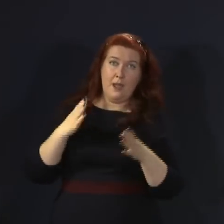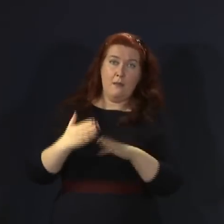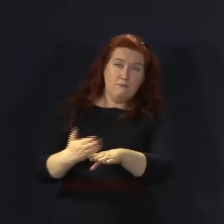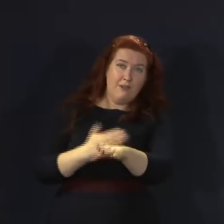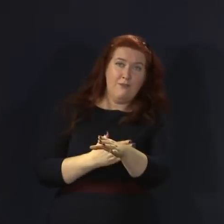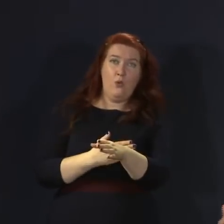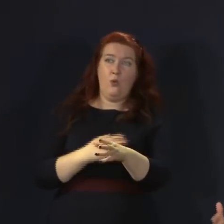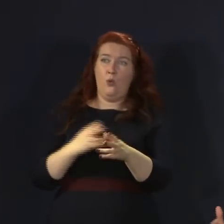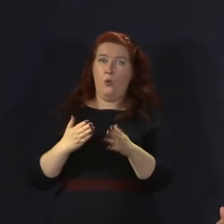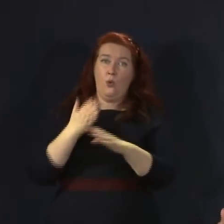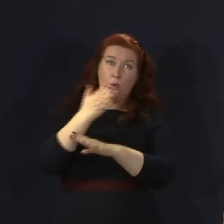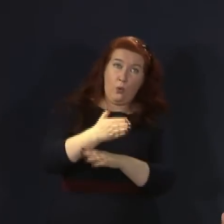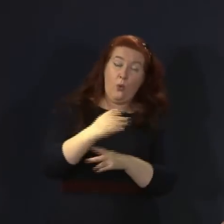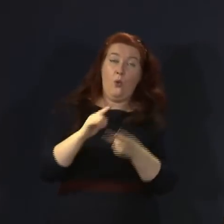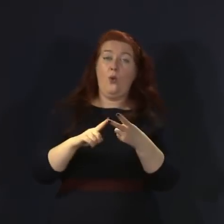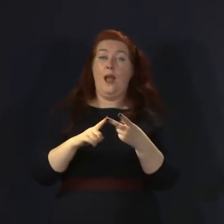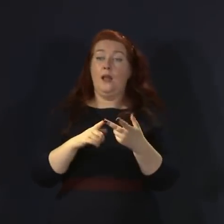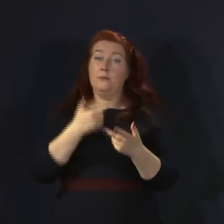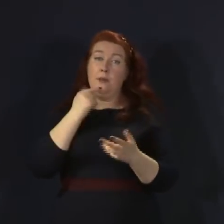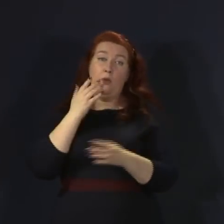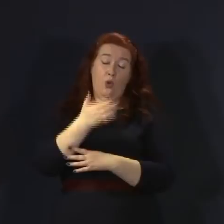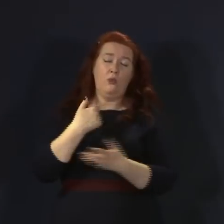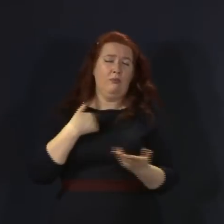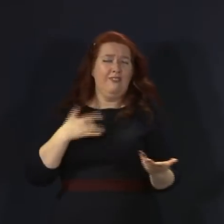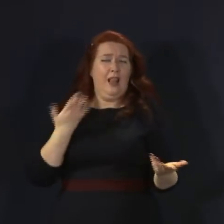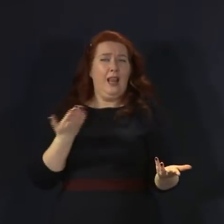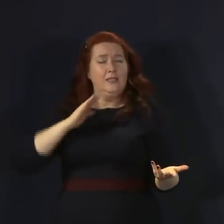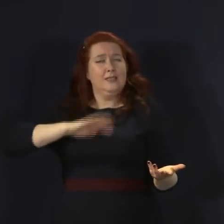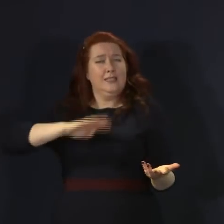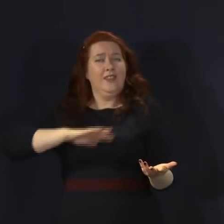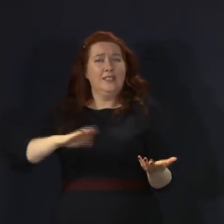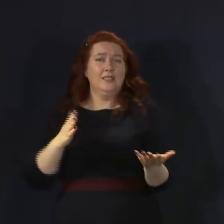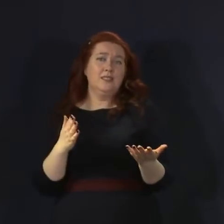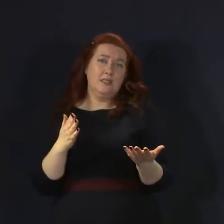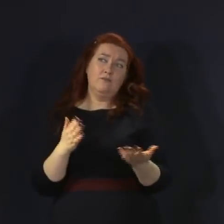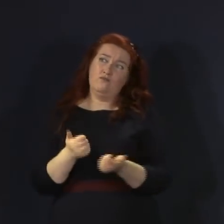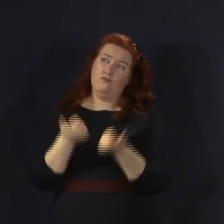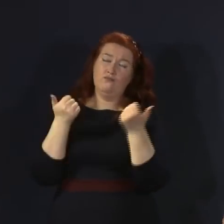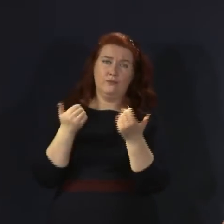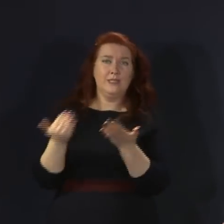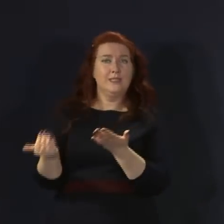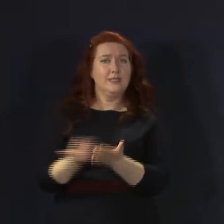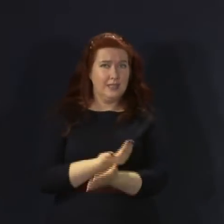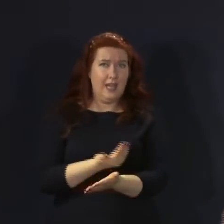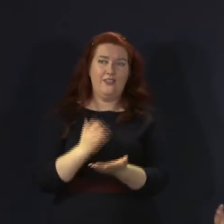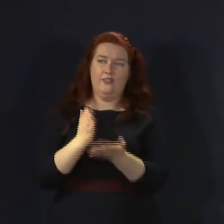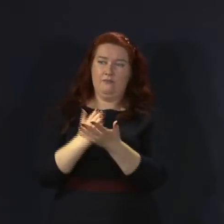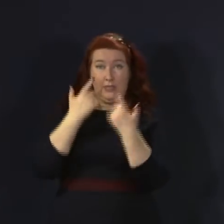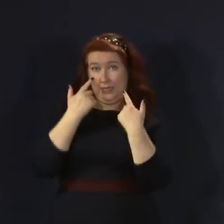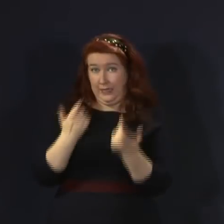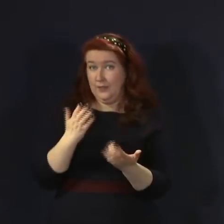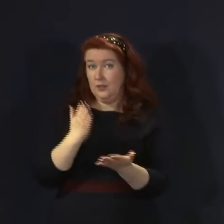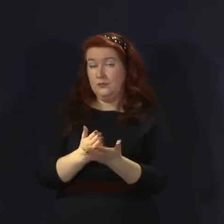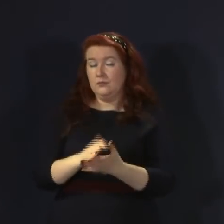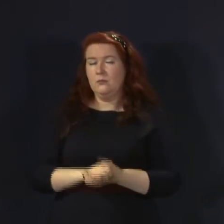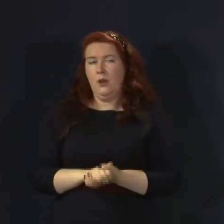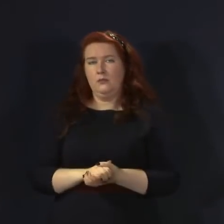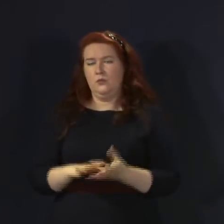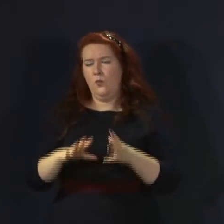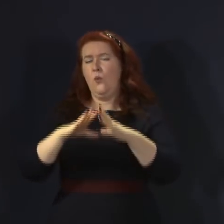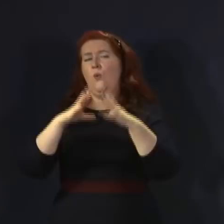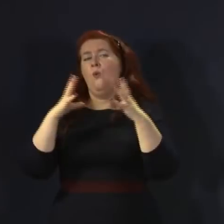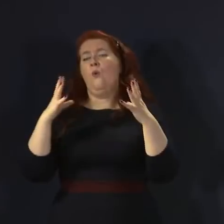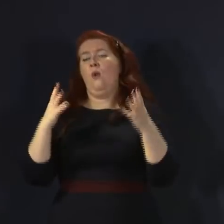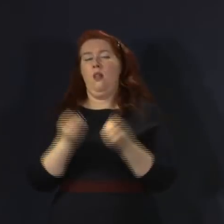we're as satisfied as we can be that what we're doing here is safe and cautious. But all of this, of course, we